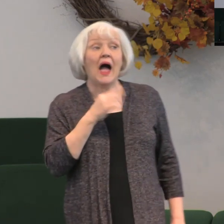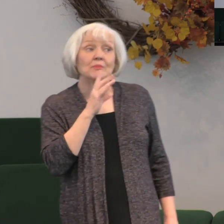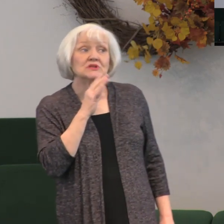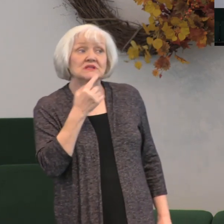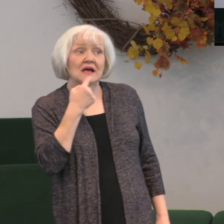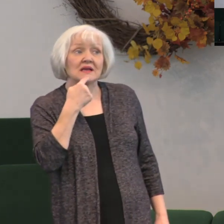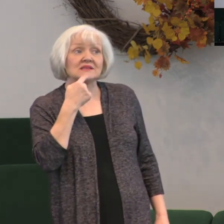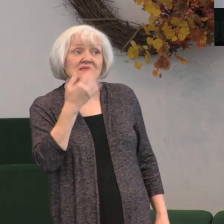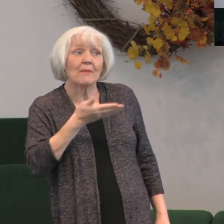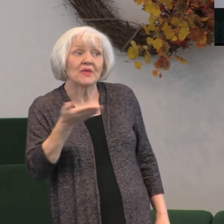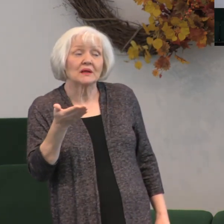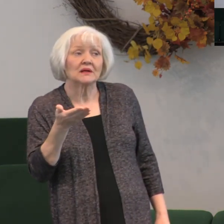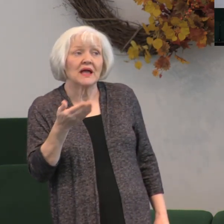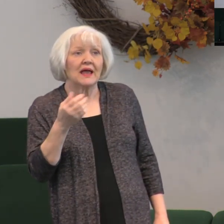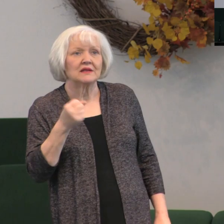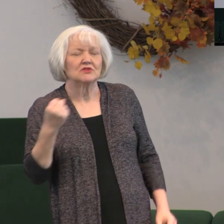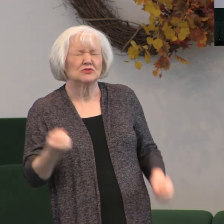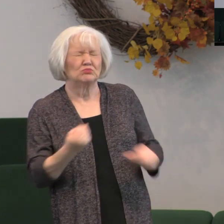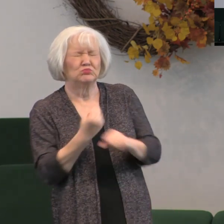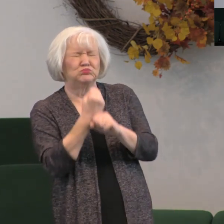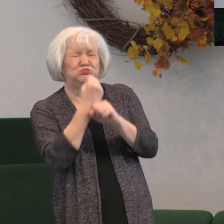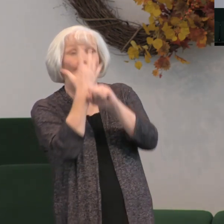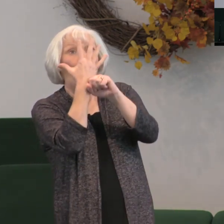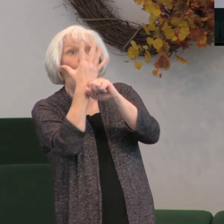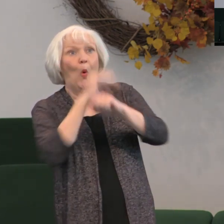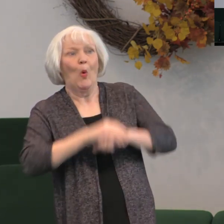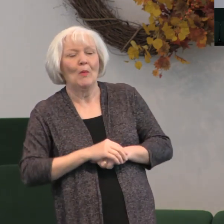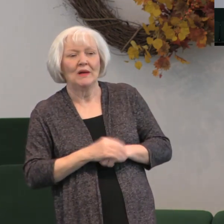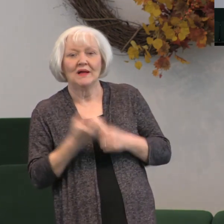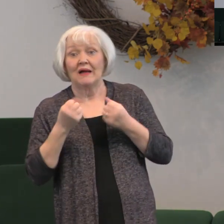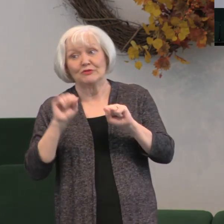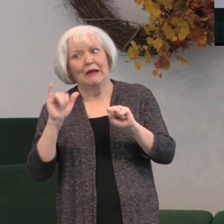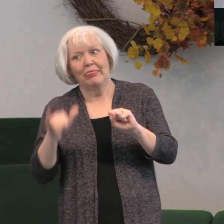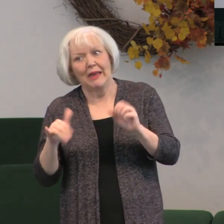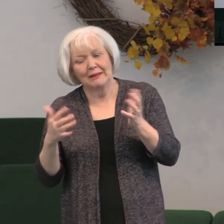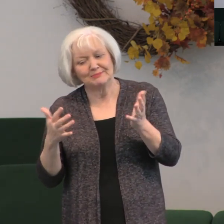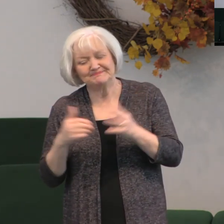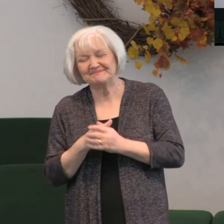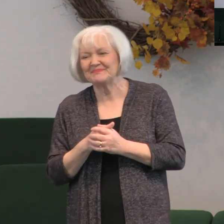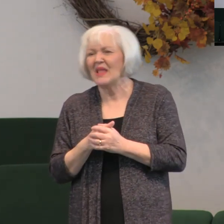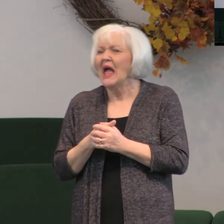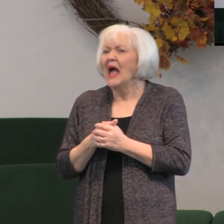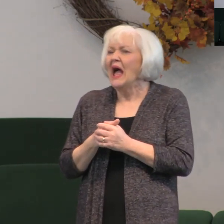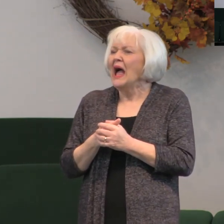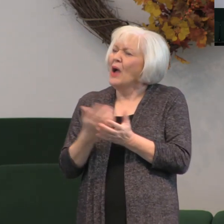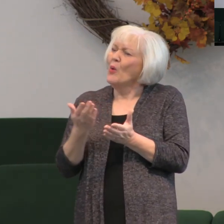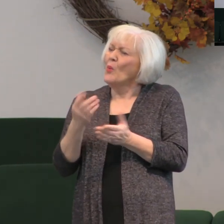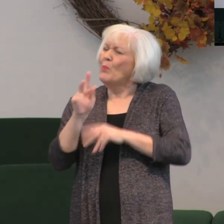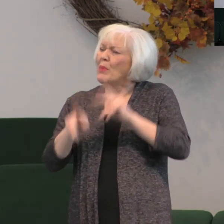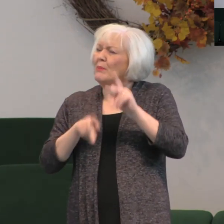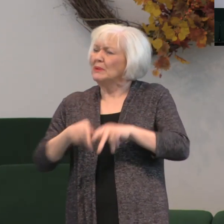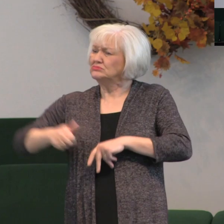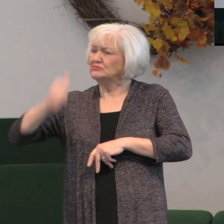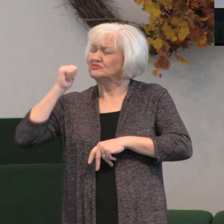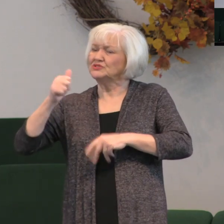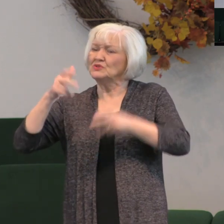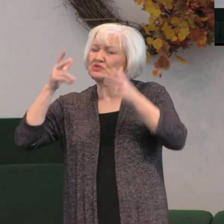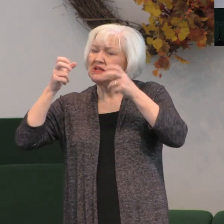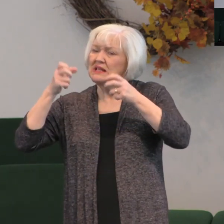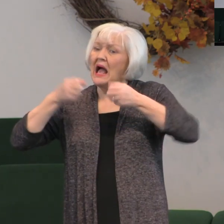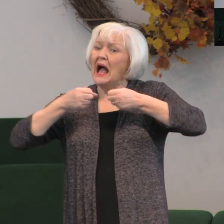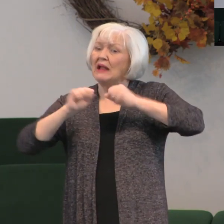blows up in our face. Tried it before and it doesn't go well. What about people that don't listen? I tried to talk to them and they